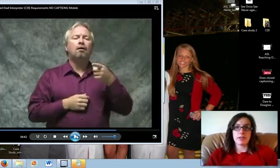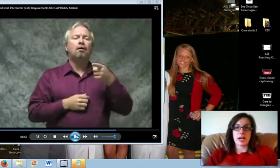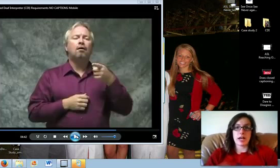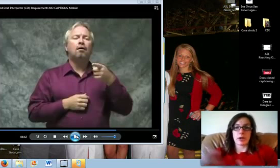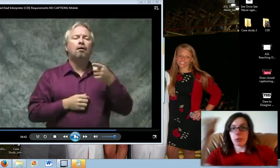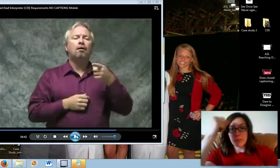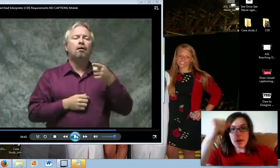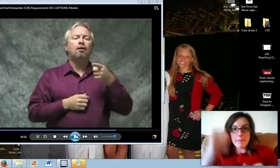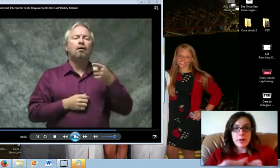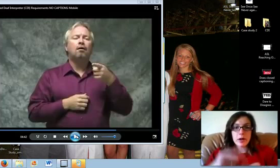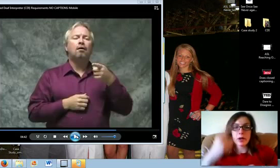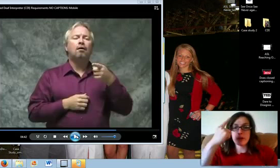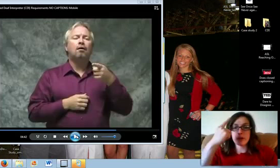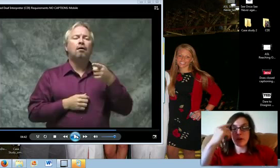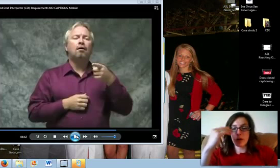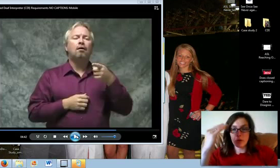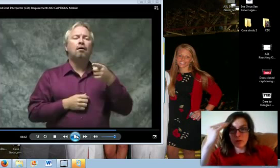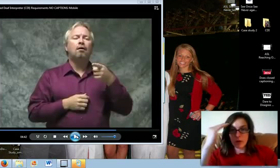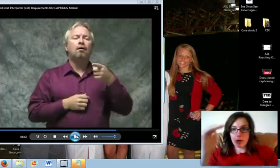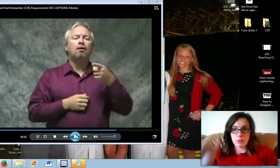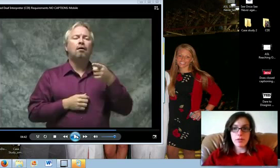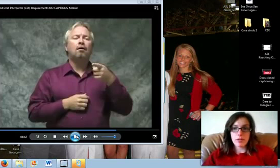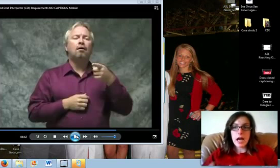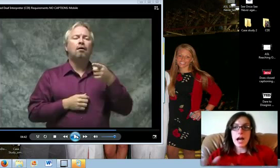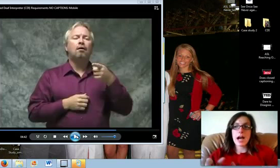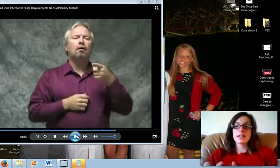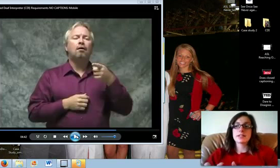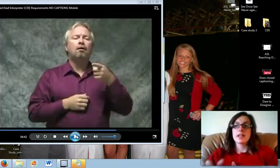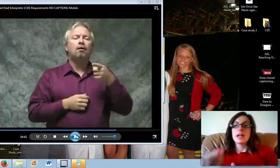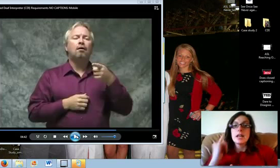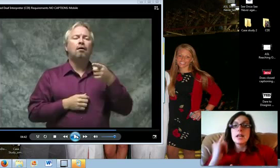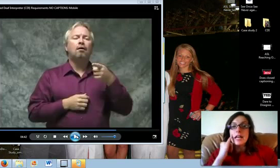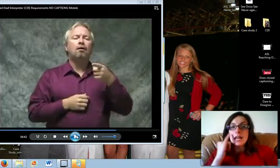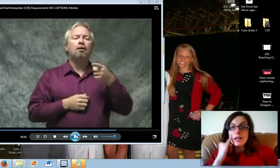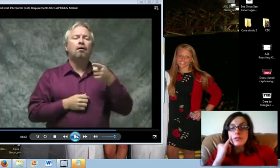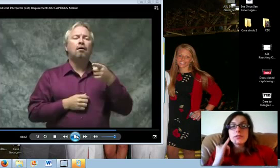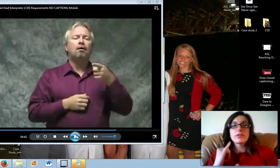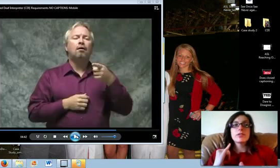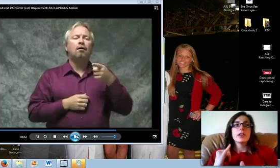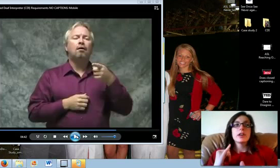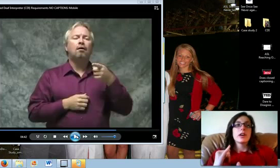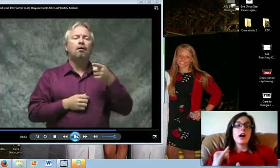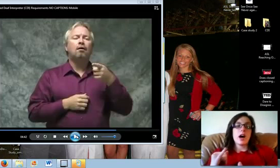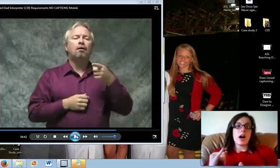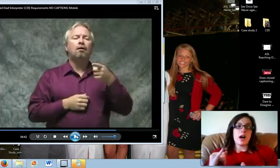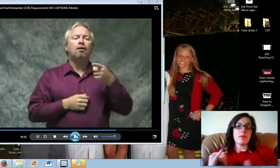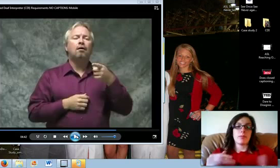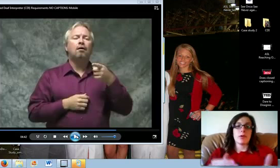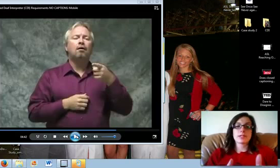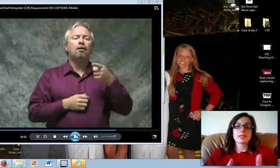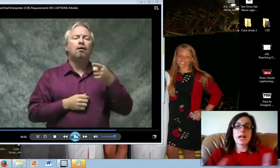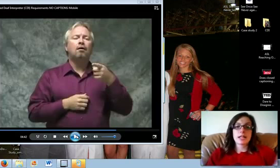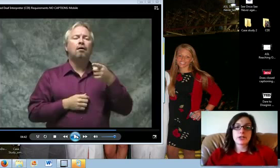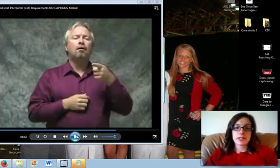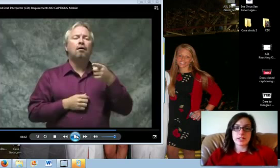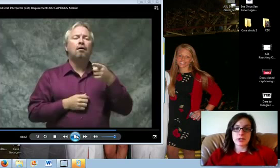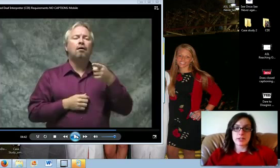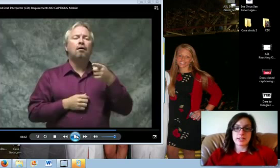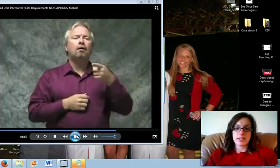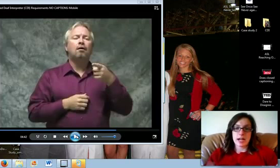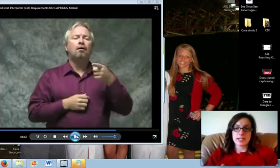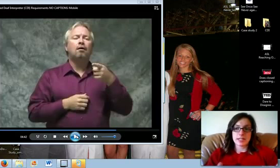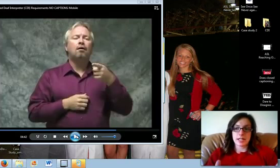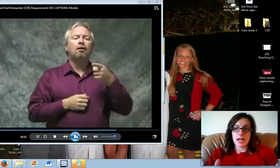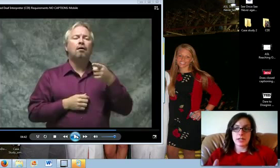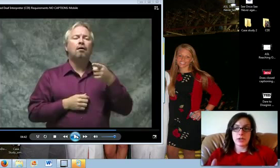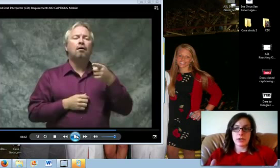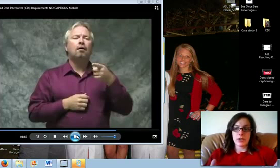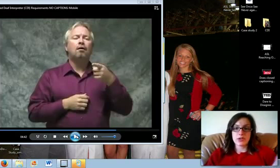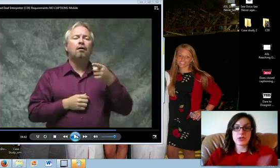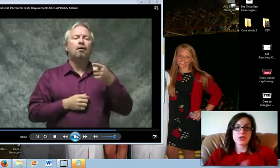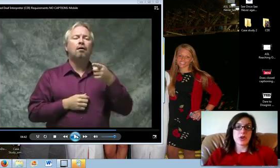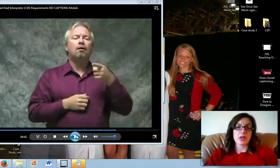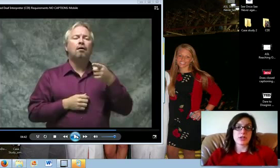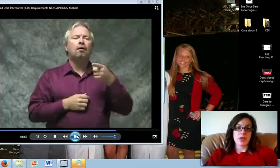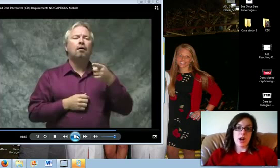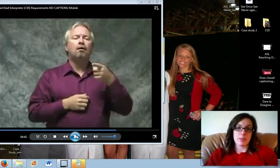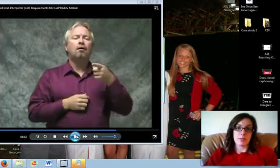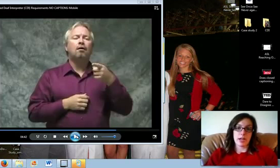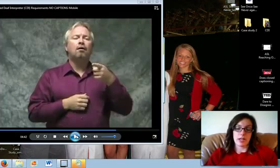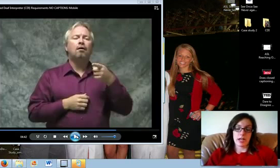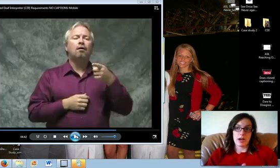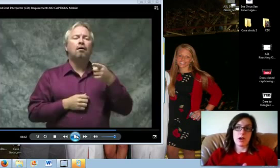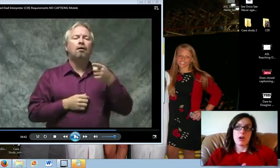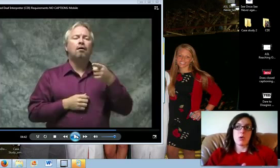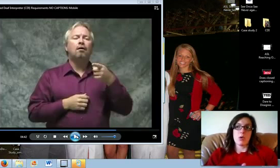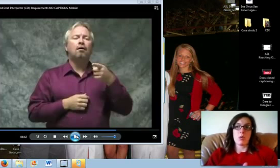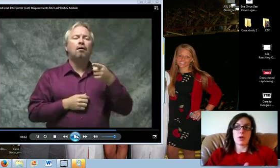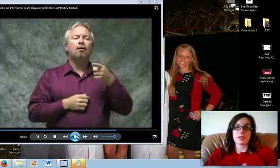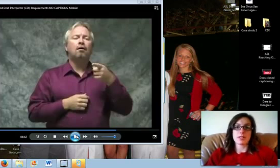signs like remember, know that, if, those kind of transition signs that kind of start a